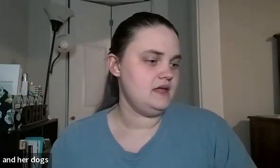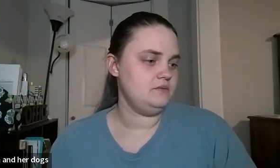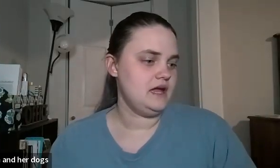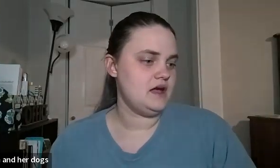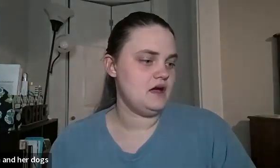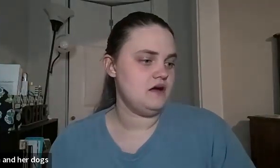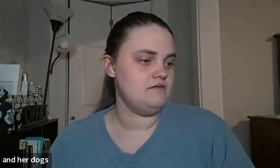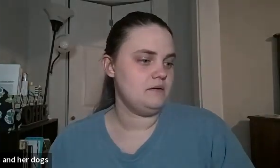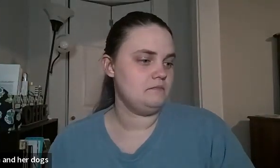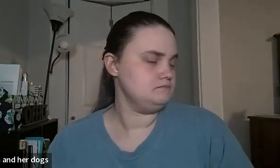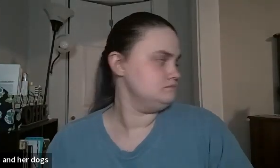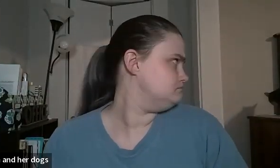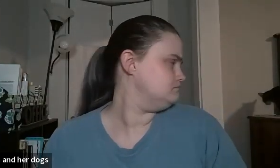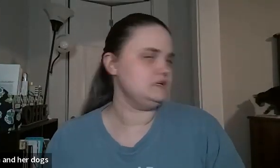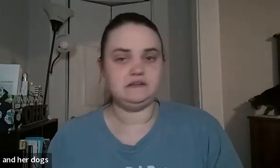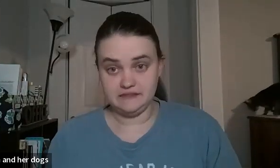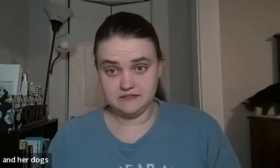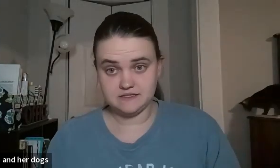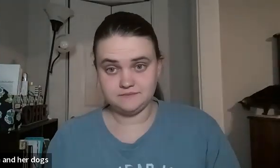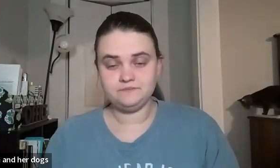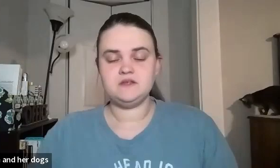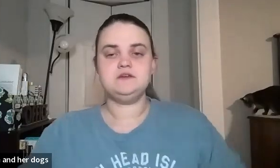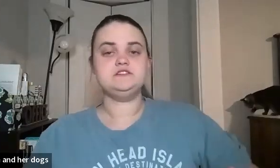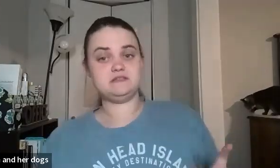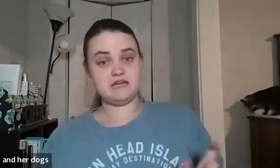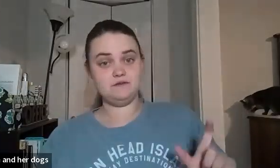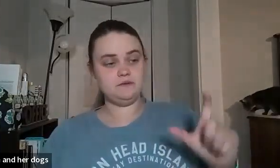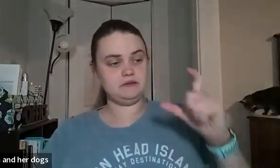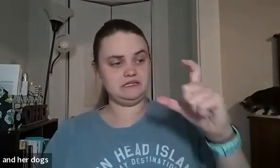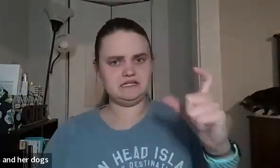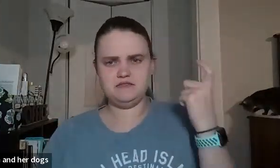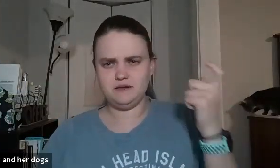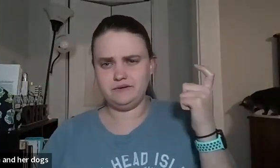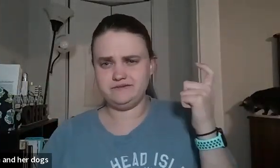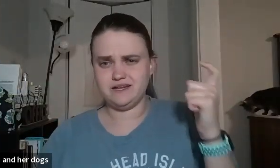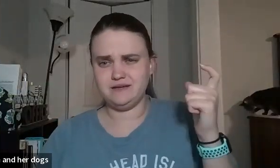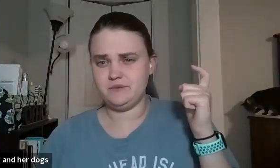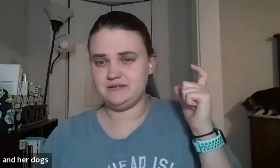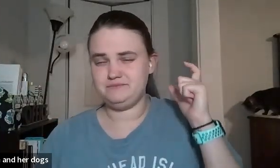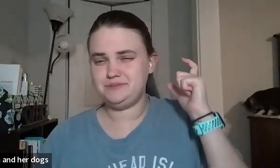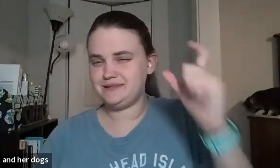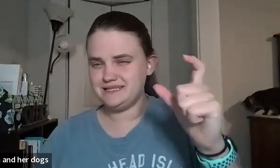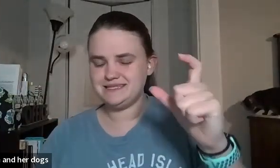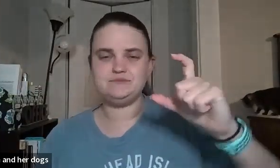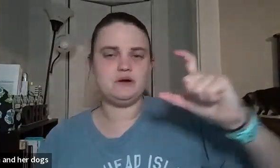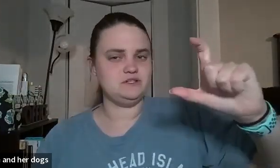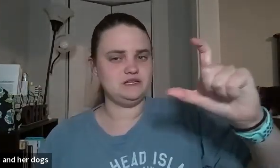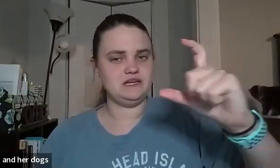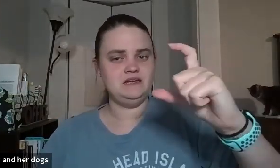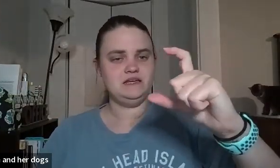Then we have police. So the sign for police, I think we've done it when we did places, but I'm gonna do it again.